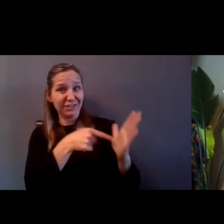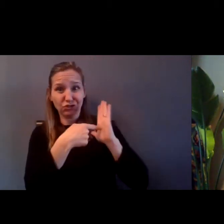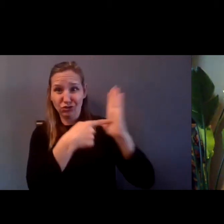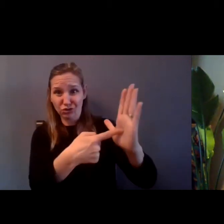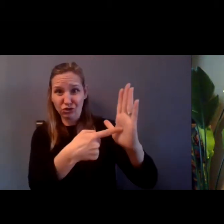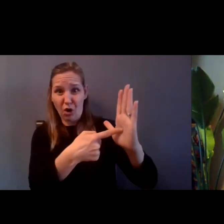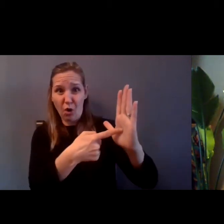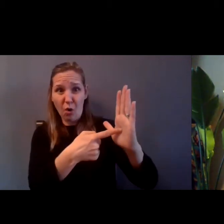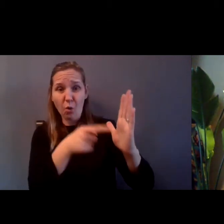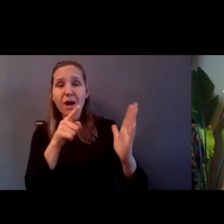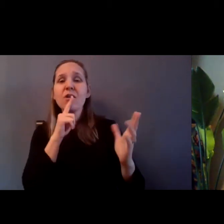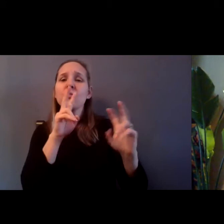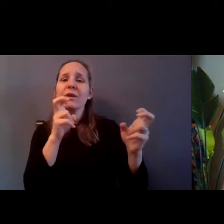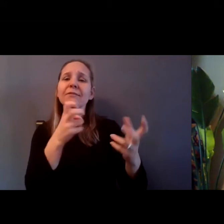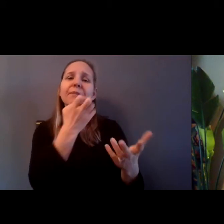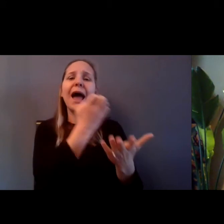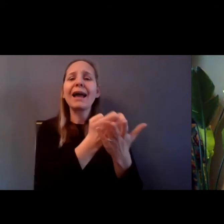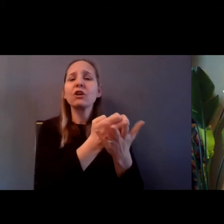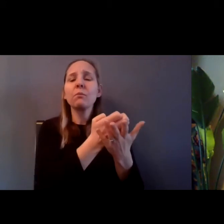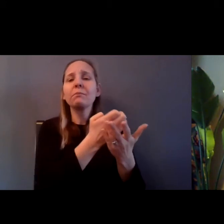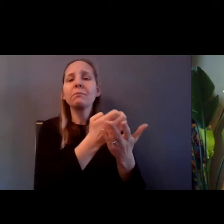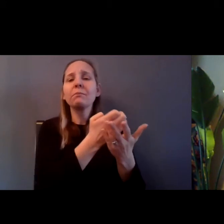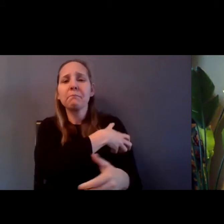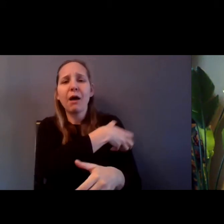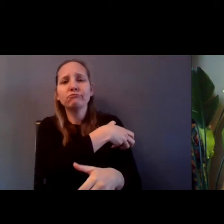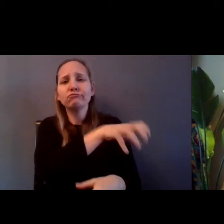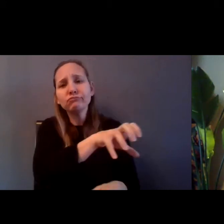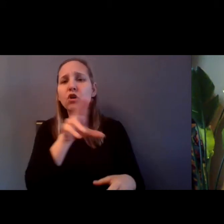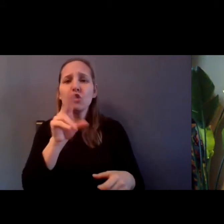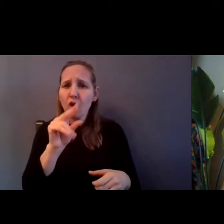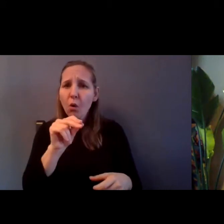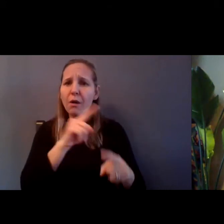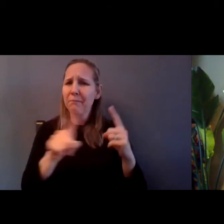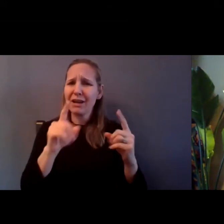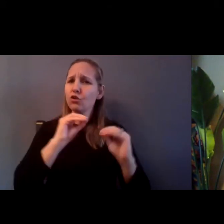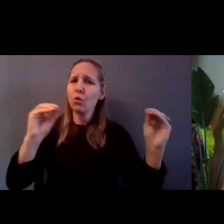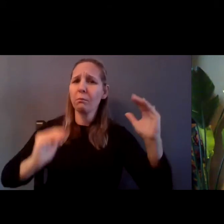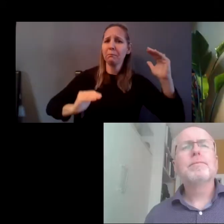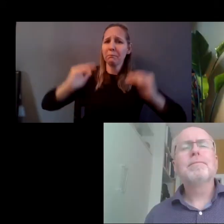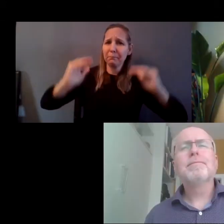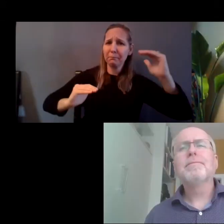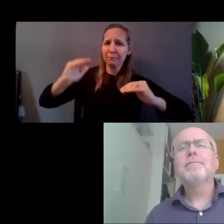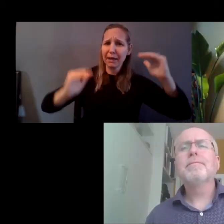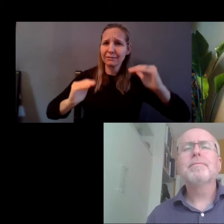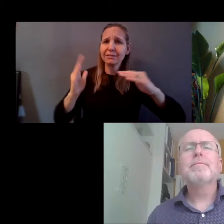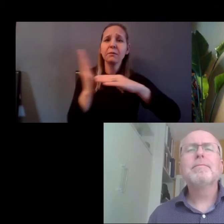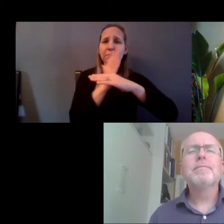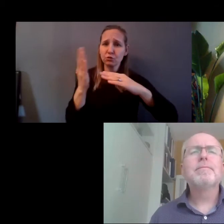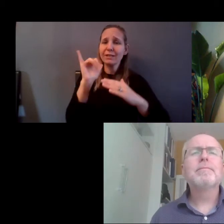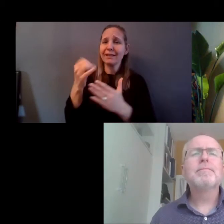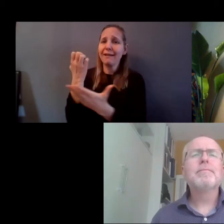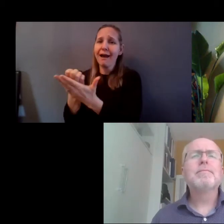economic loss of power, but instead the realization of the lack of balance between the economic and social